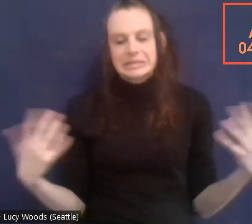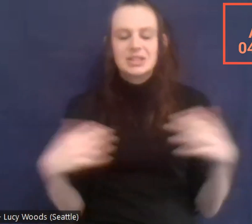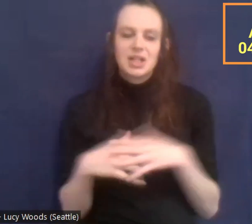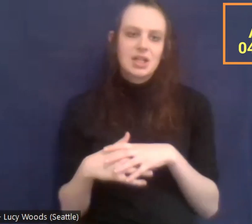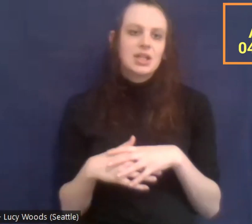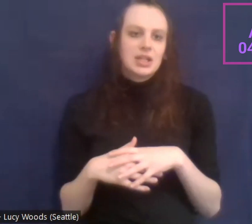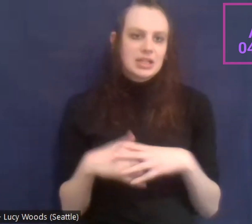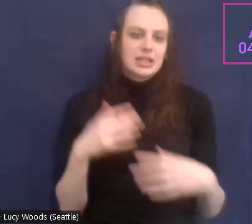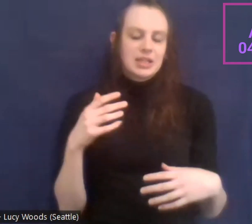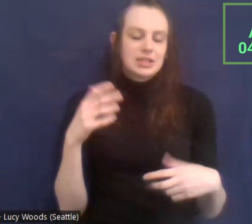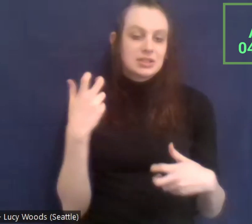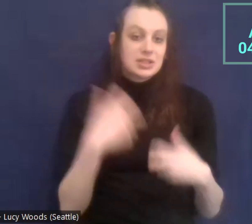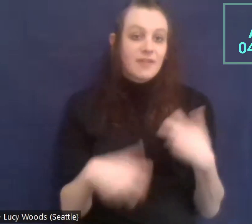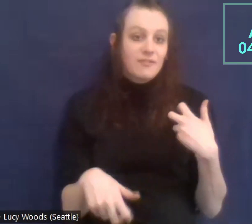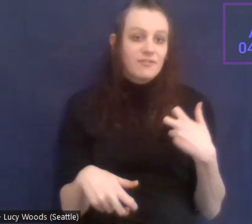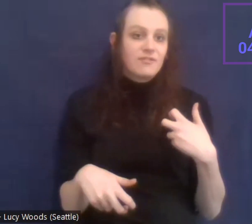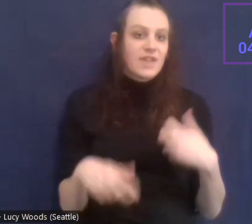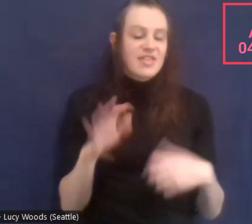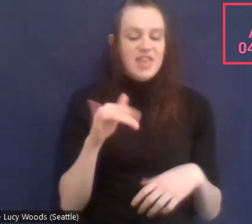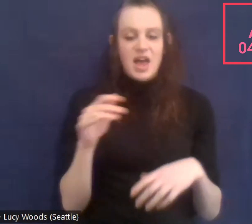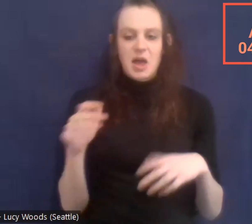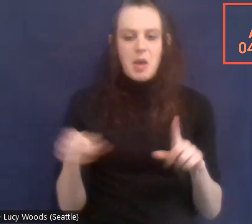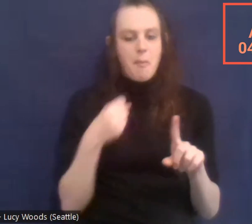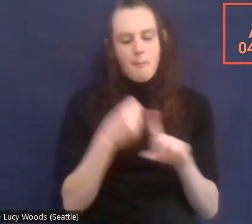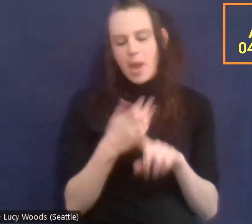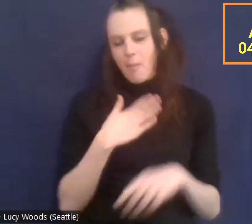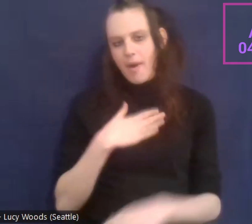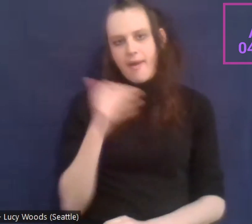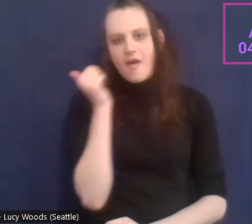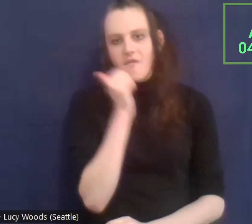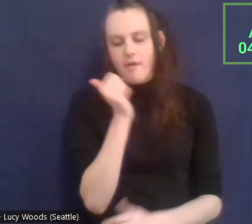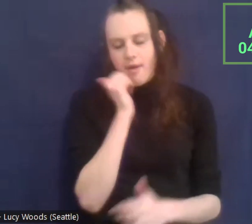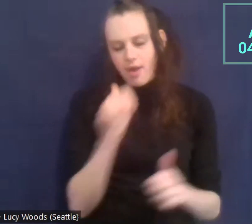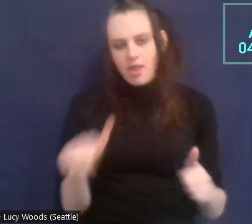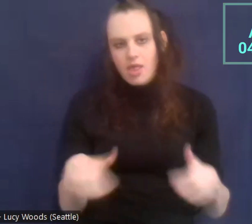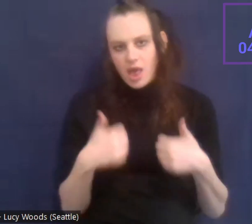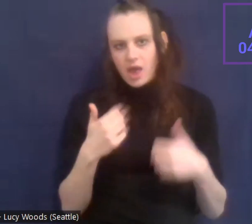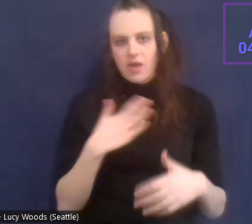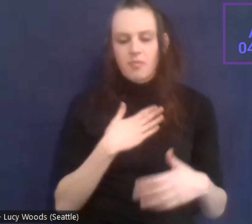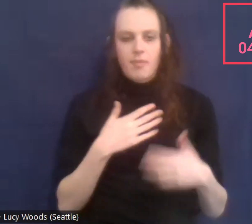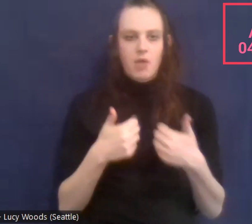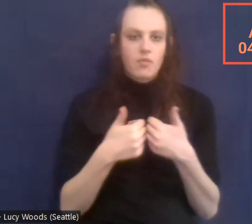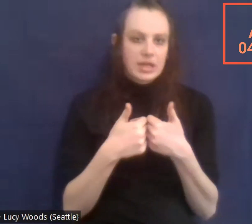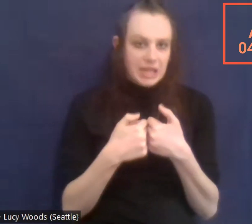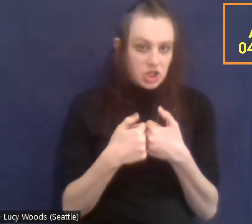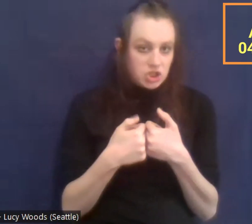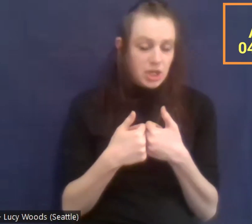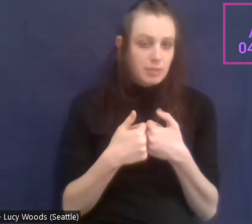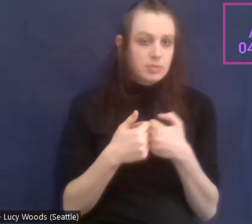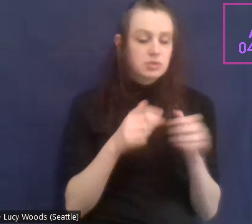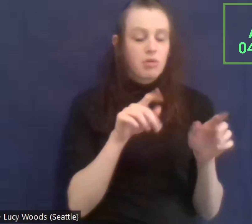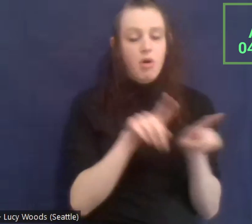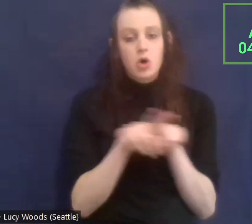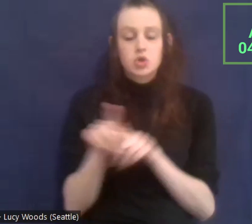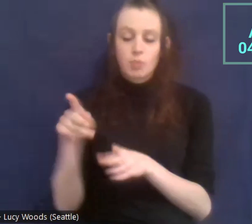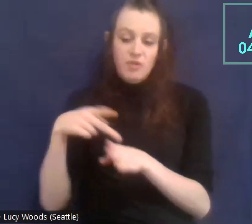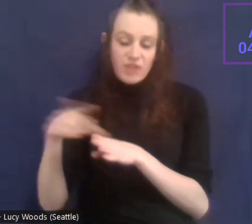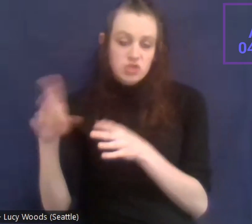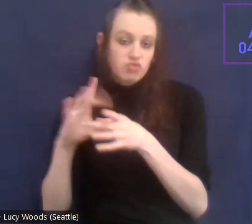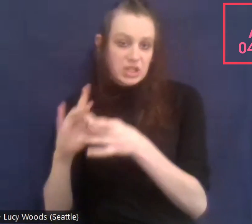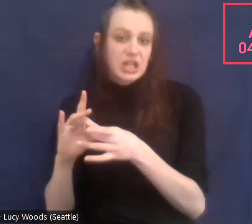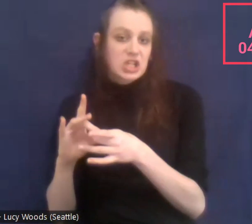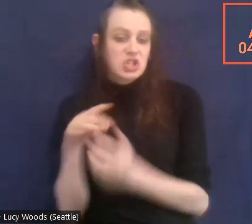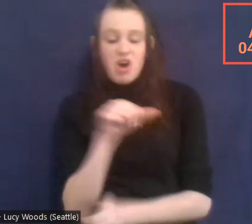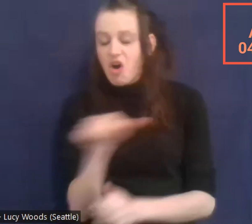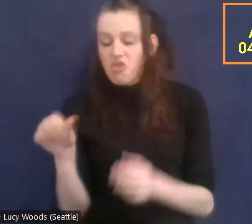invades my like everyday life. It invades my relationships, both romantic and professional, and all this stuff. It's